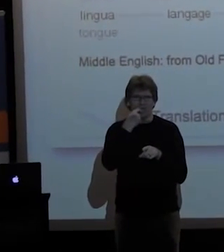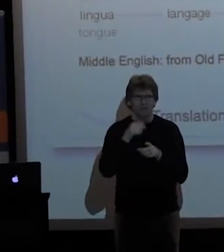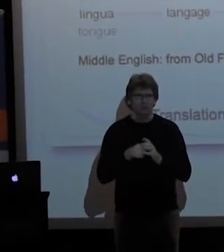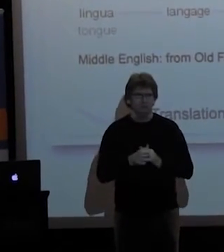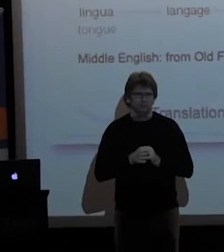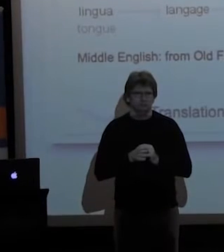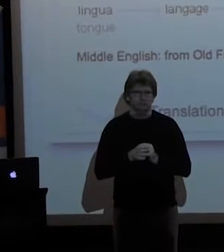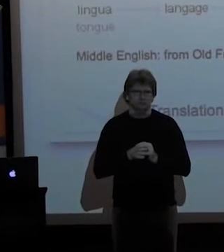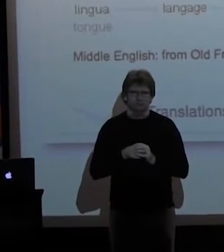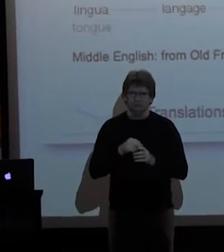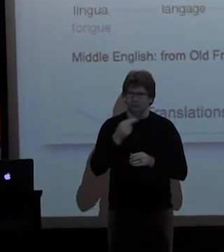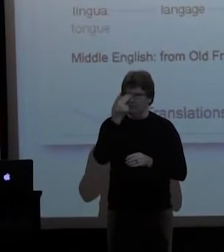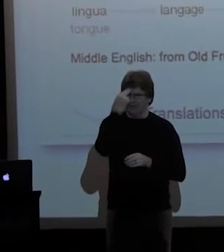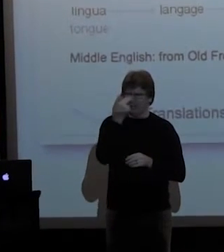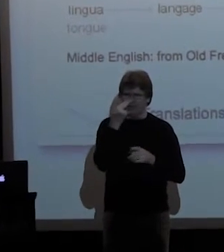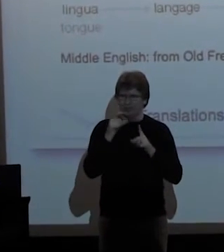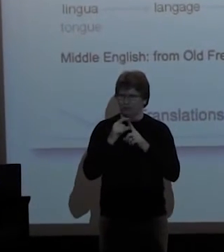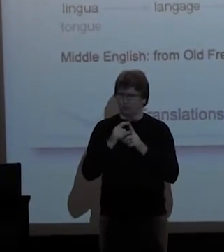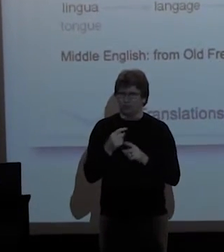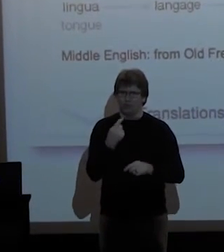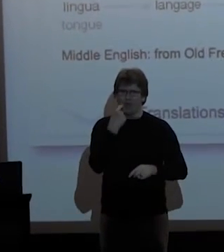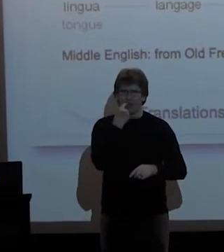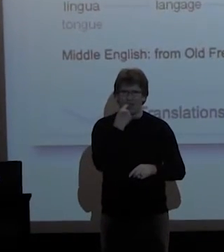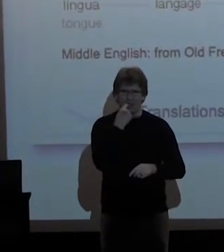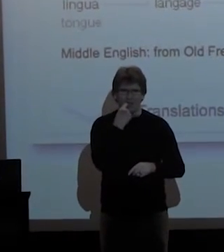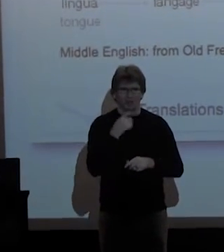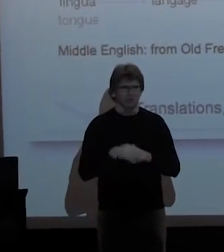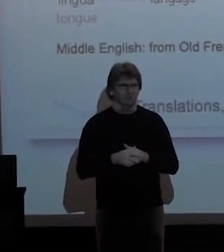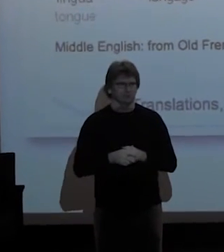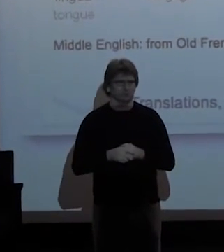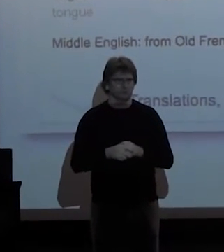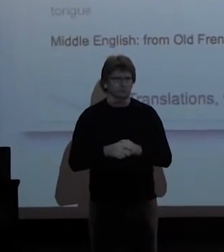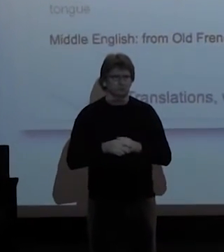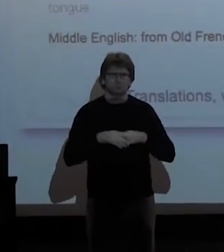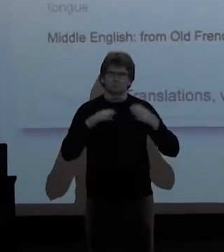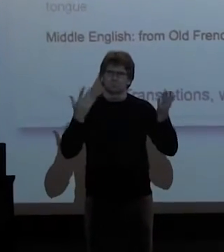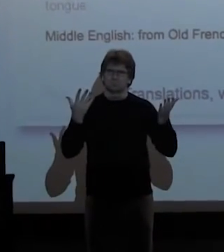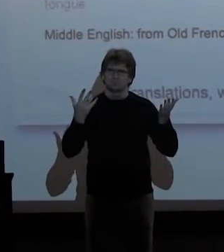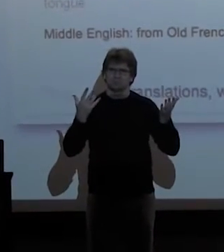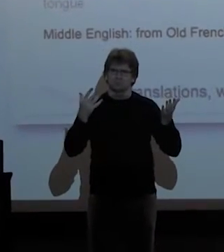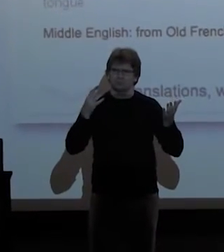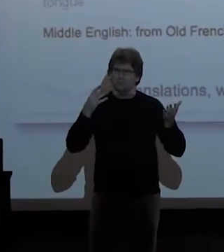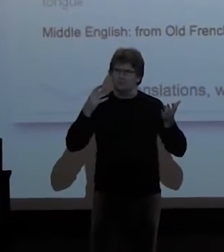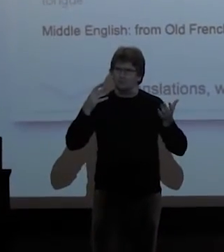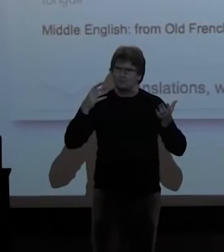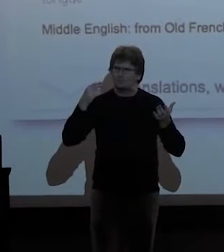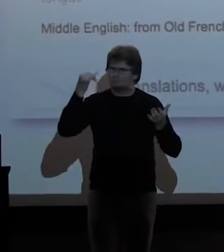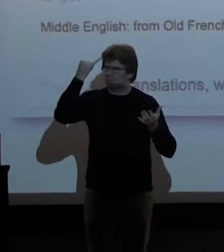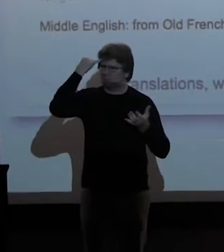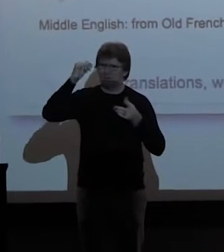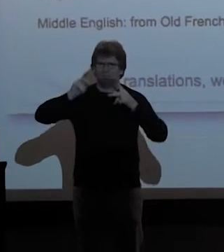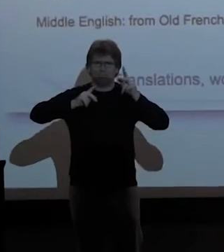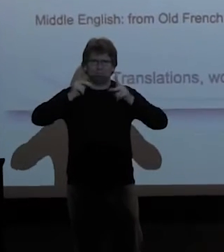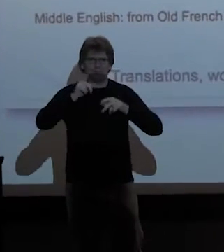Language has to do, at its very root, with the tongue. It comes from a Latin root meaning literally tongue.